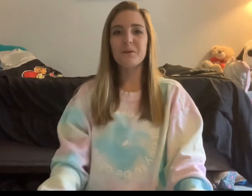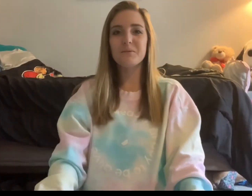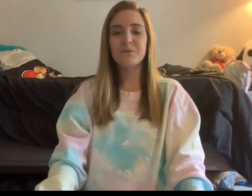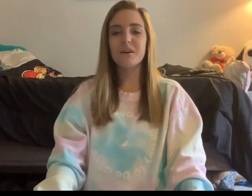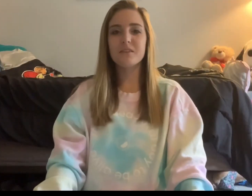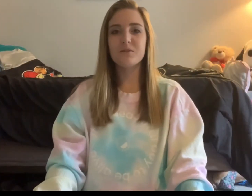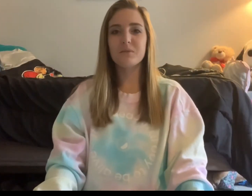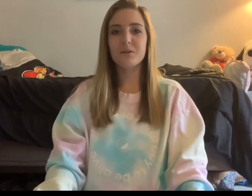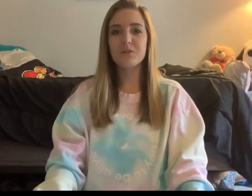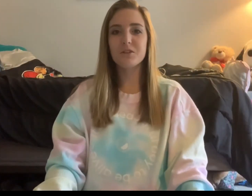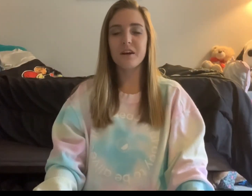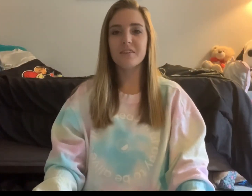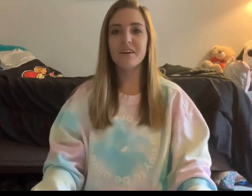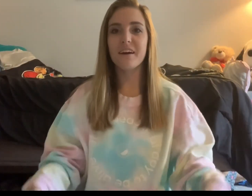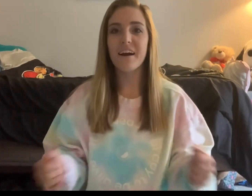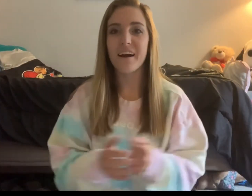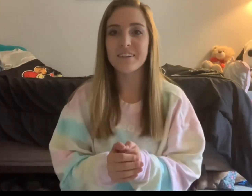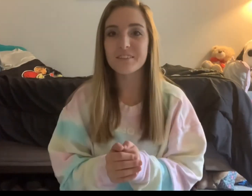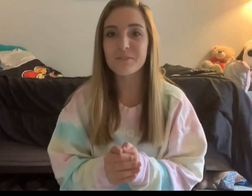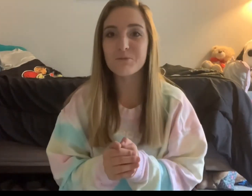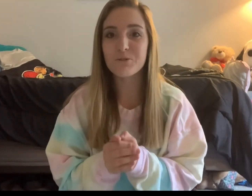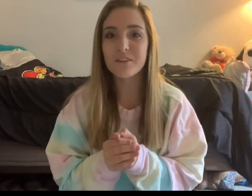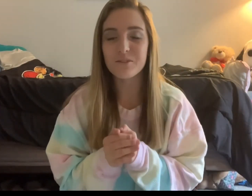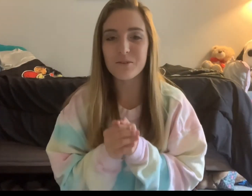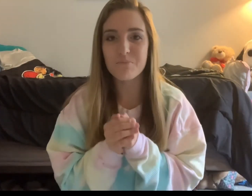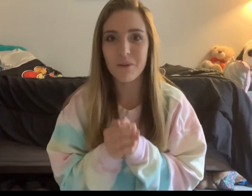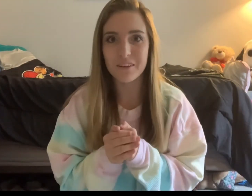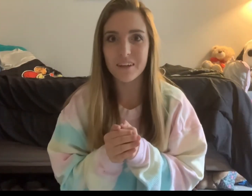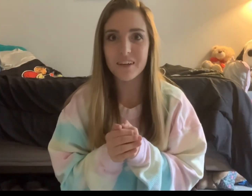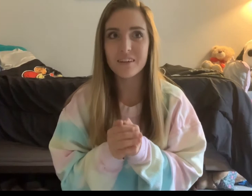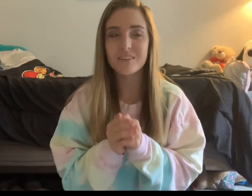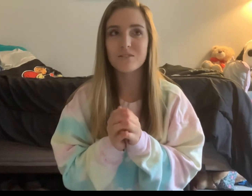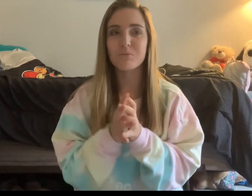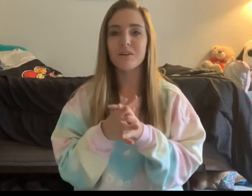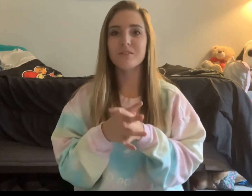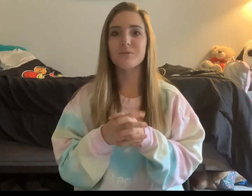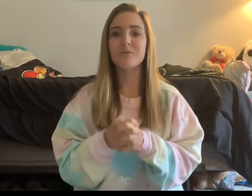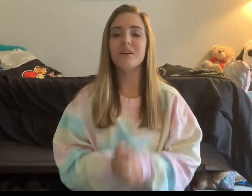welcome to ASL Monday with Shannon. I actually am doing this on a Monday. Surprise, surprise.